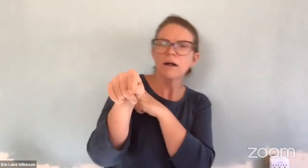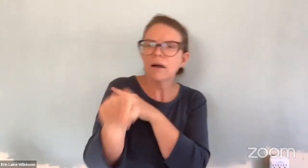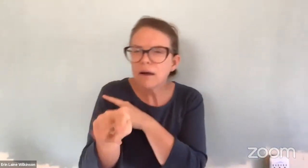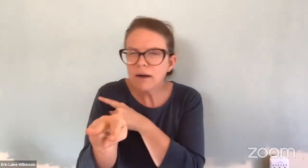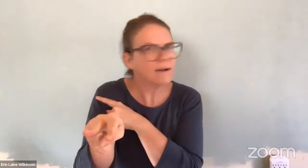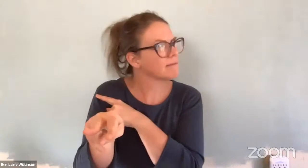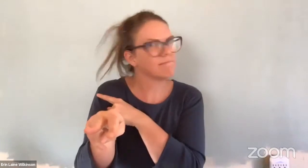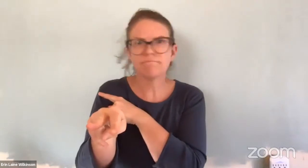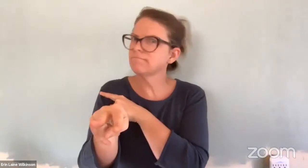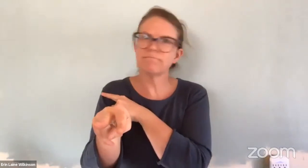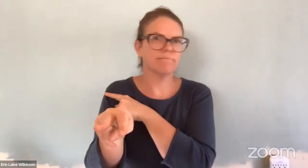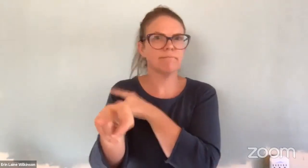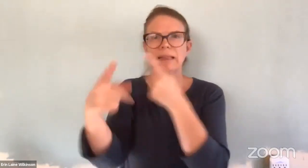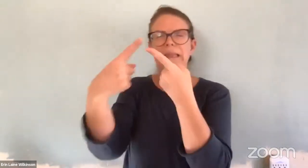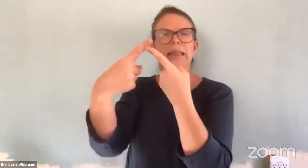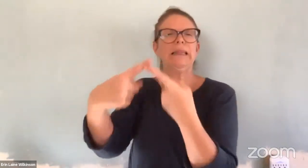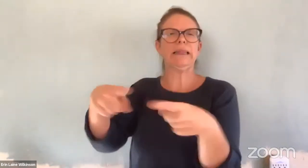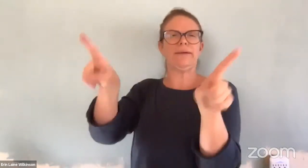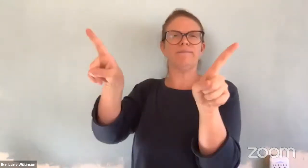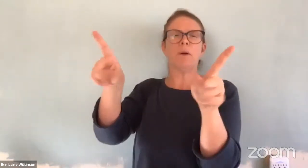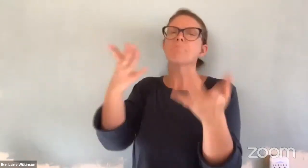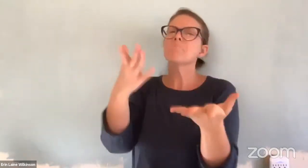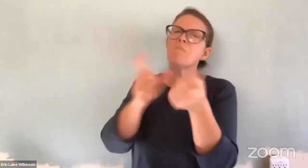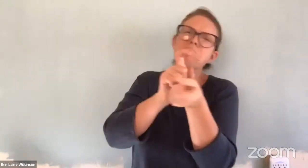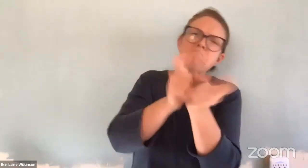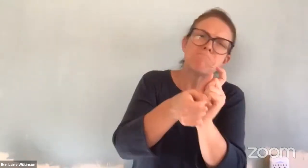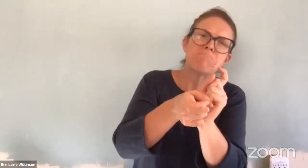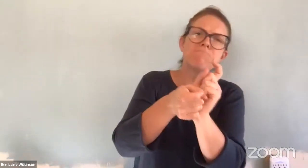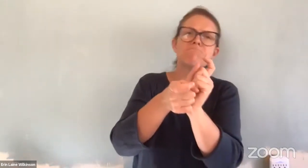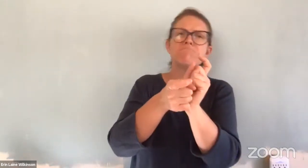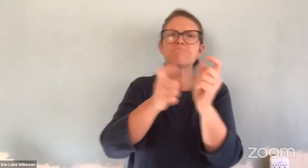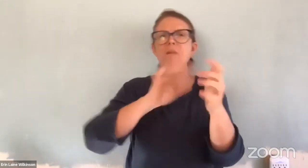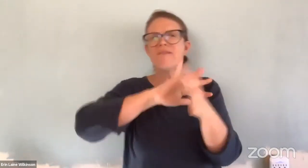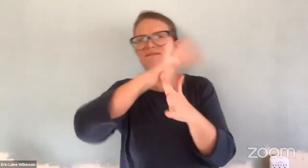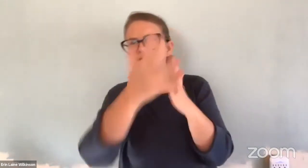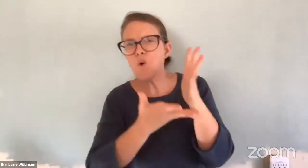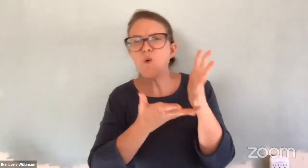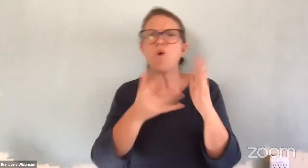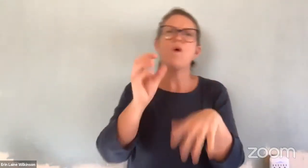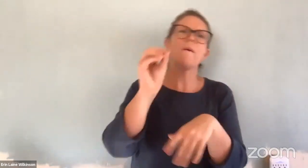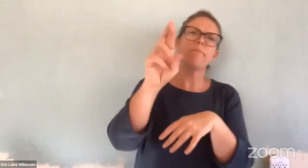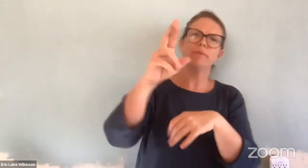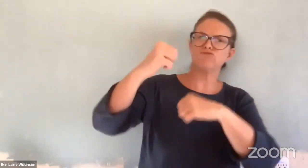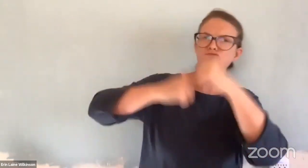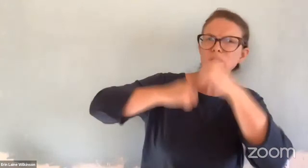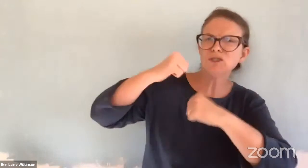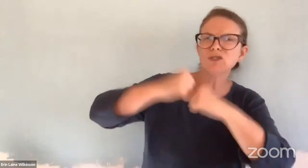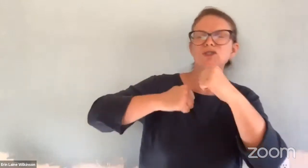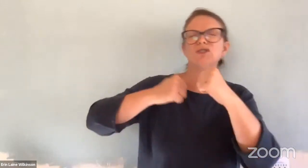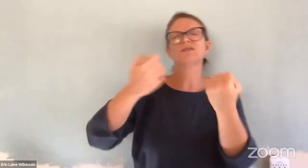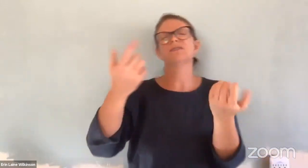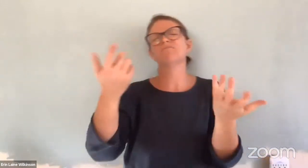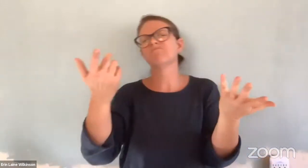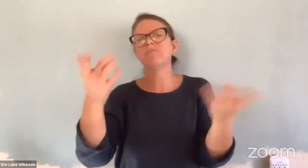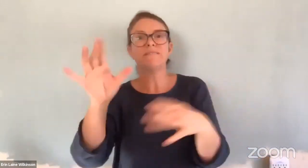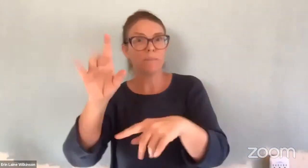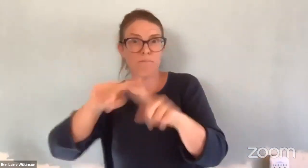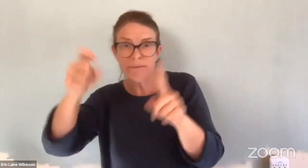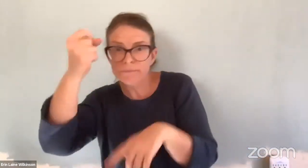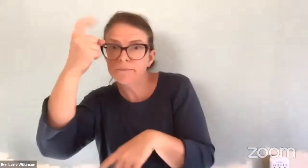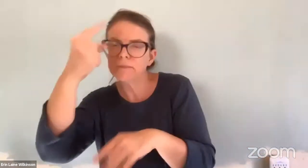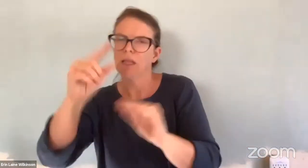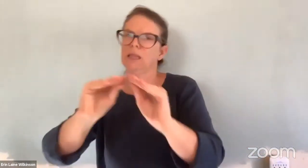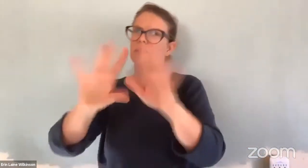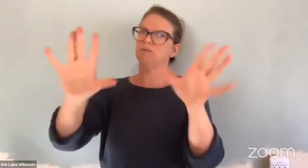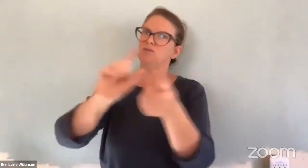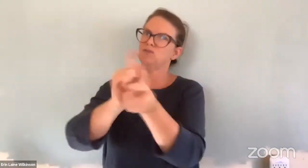was originally, and then as it's come down to today, you realize, my goodness, it's changed. And that's true for